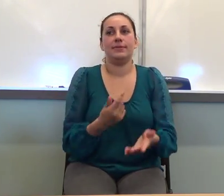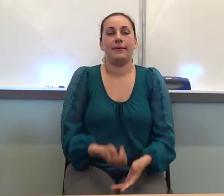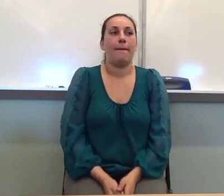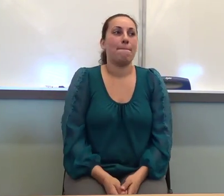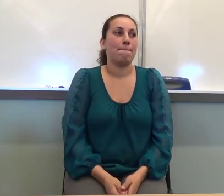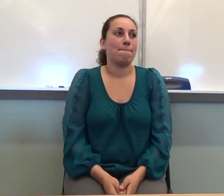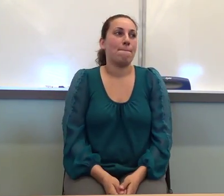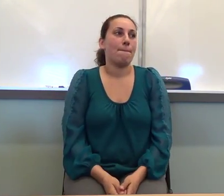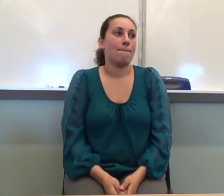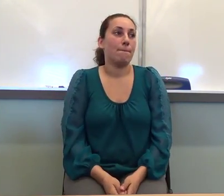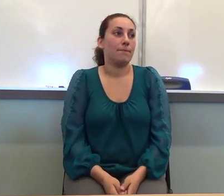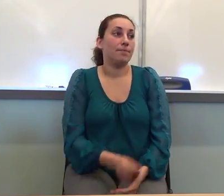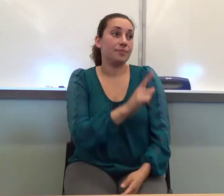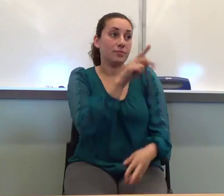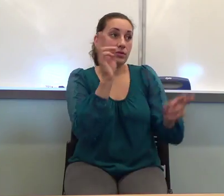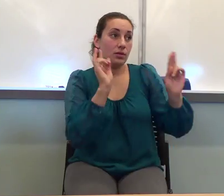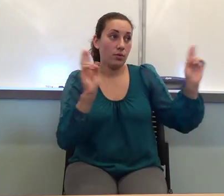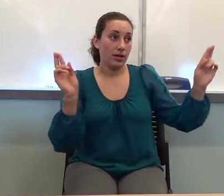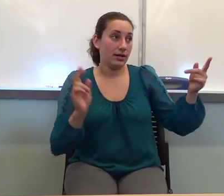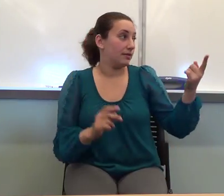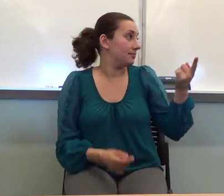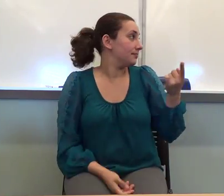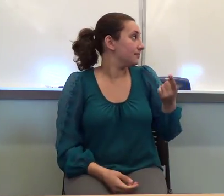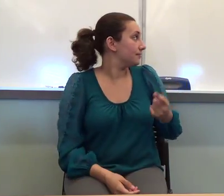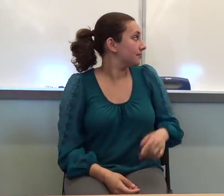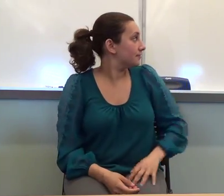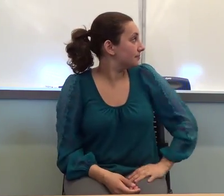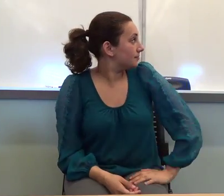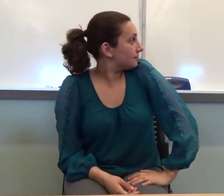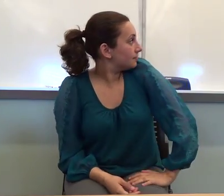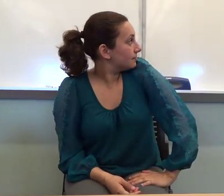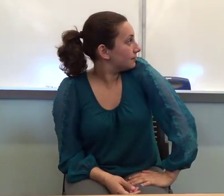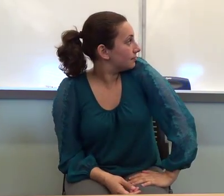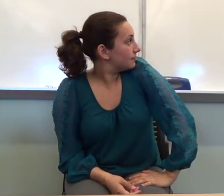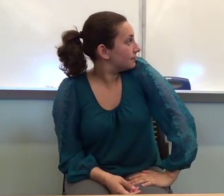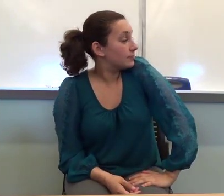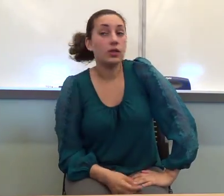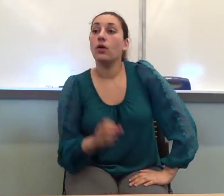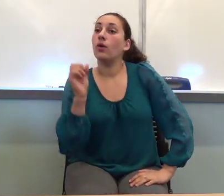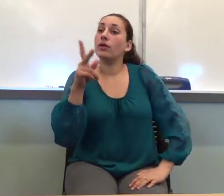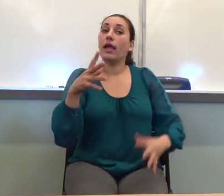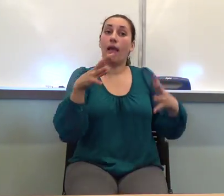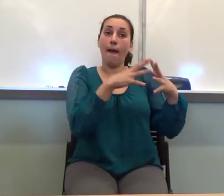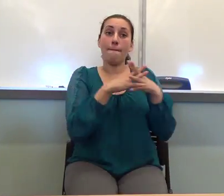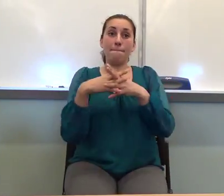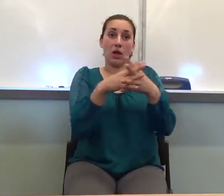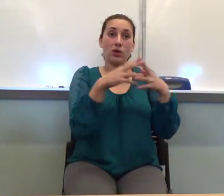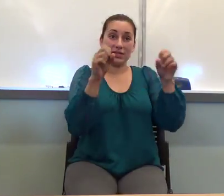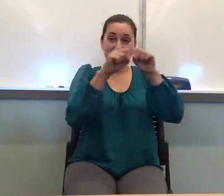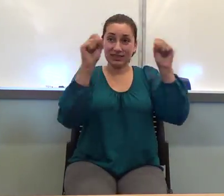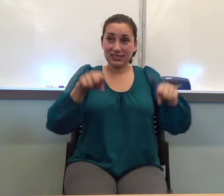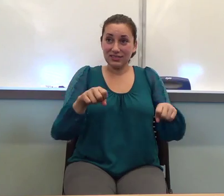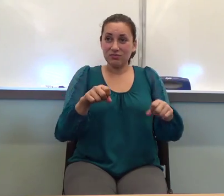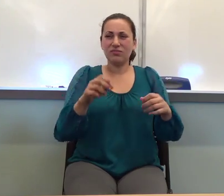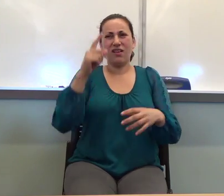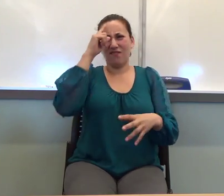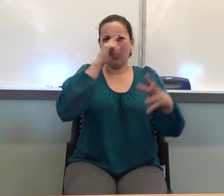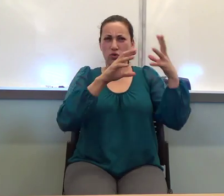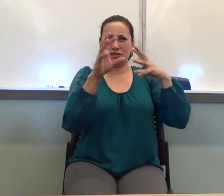When you're ready. Okay. The American system is confusing. Ounces have to do with what? Anyone know